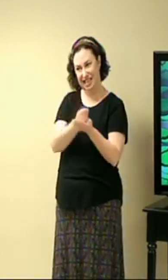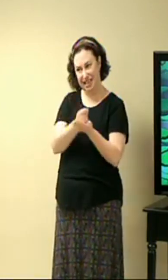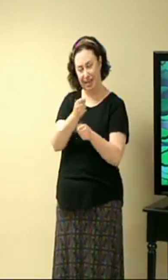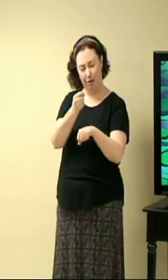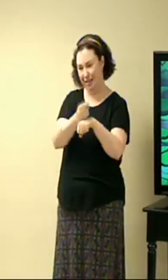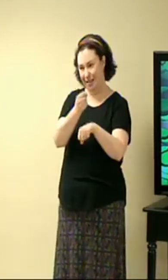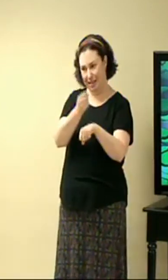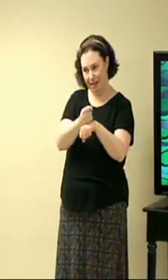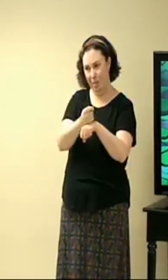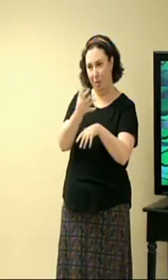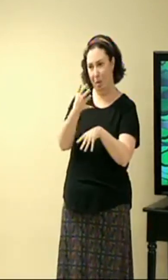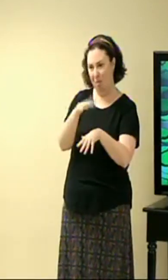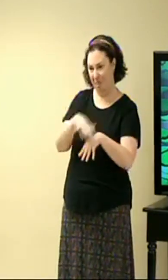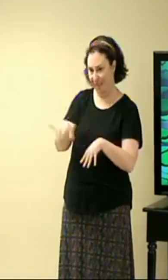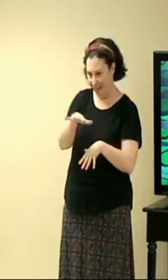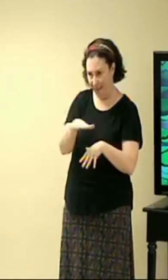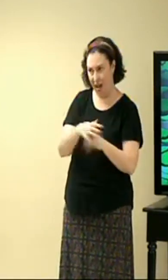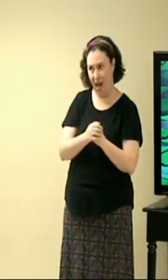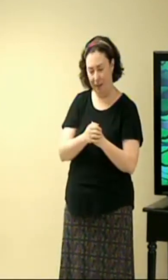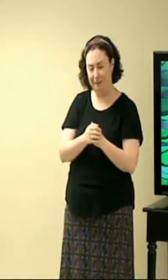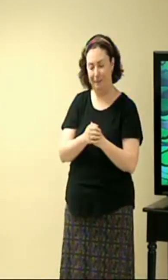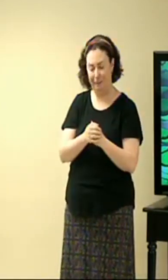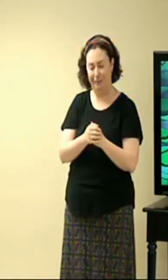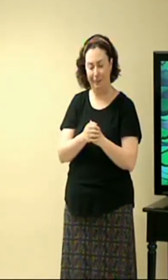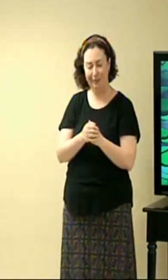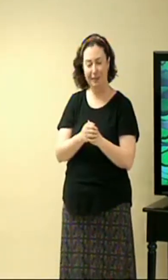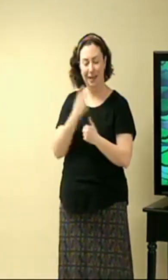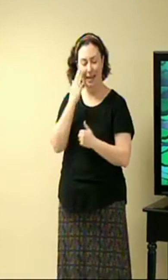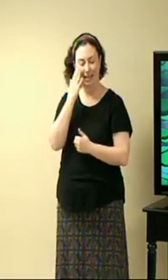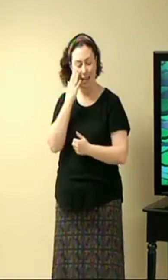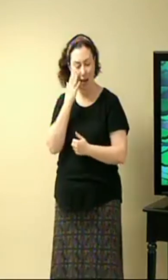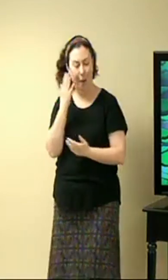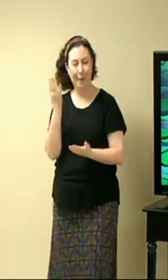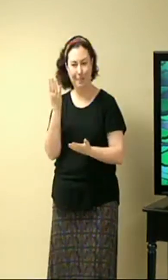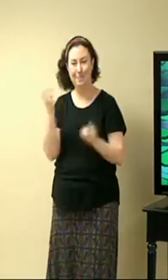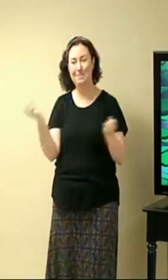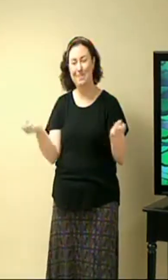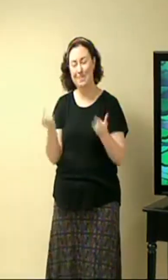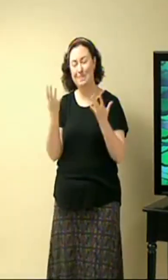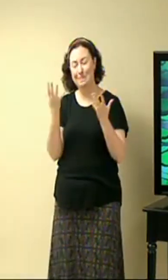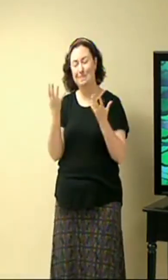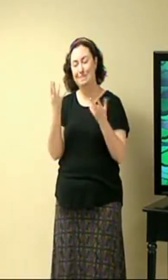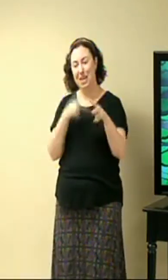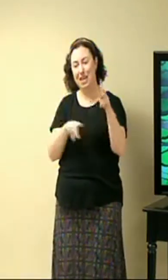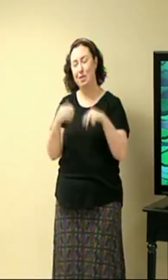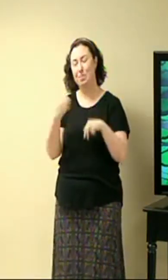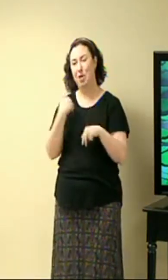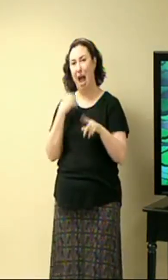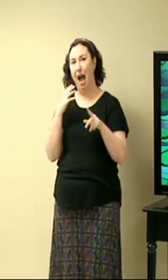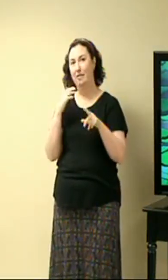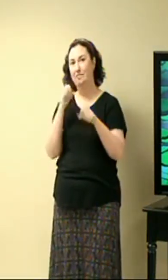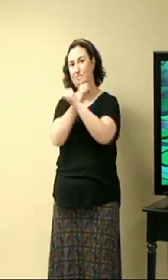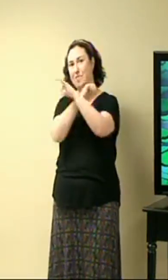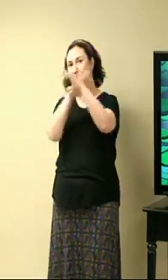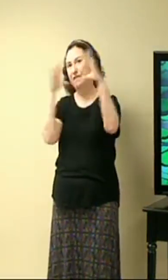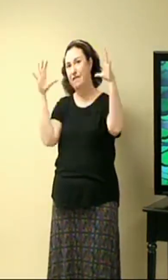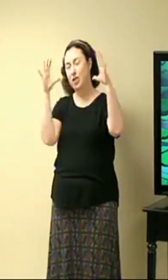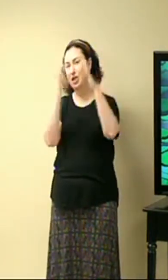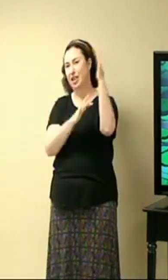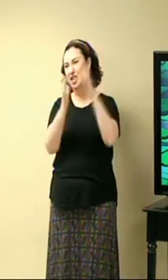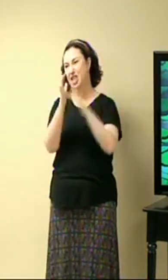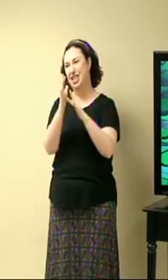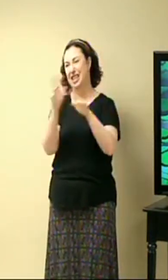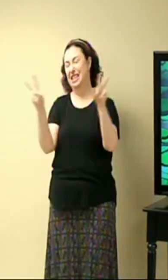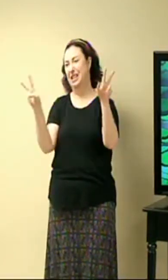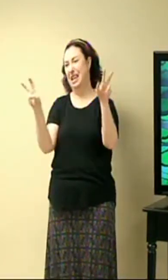be. Now, many of us have this view of Jesus. I'm calling it hippie Jesus, okay? So when I see pictures of Jesus, this is what Jesus looks like.